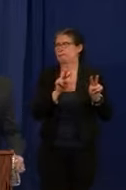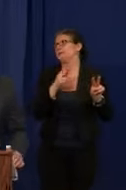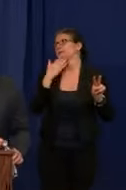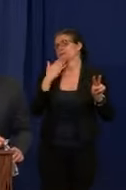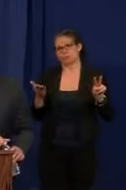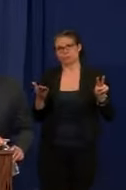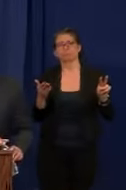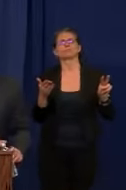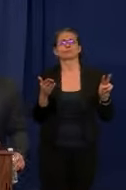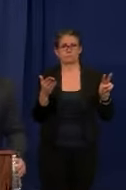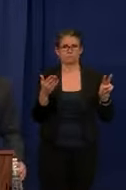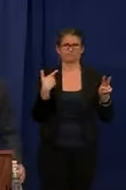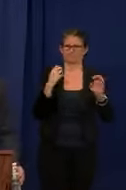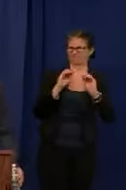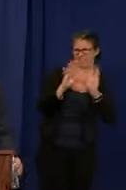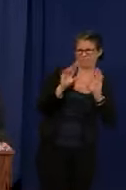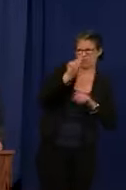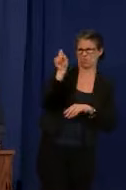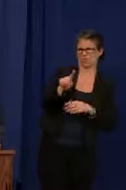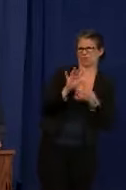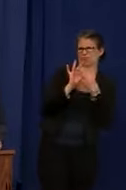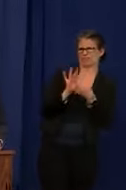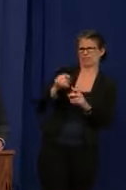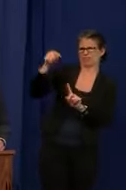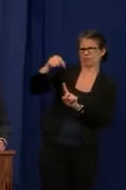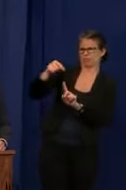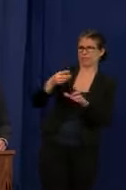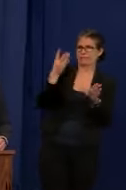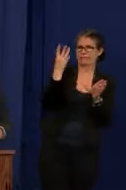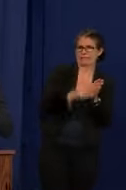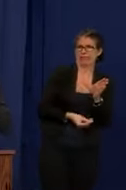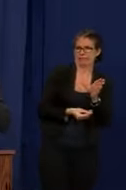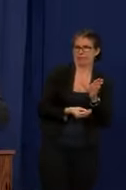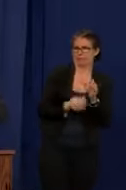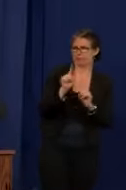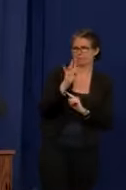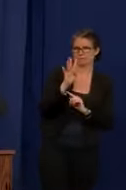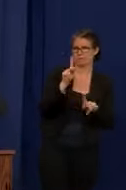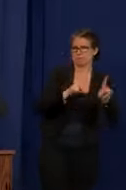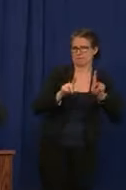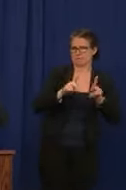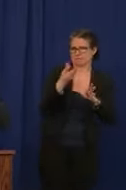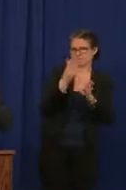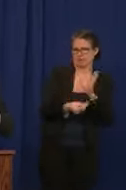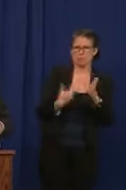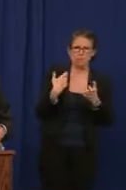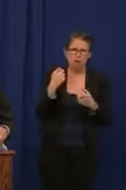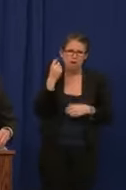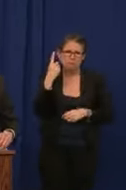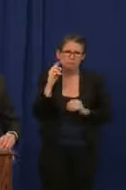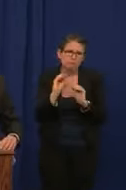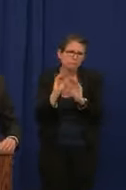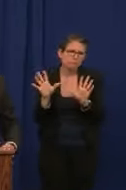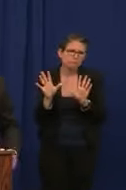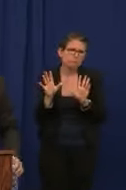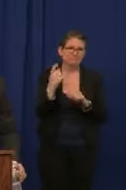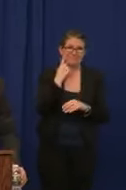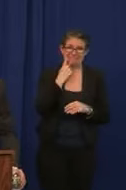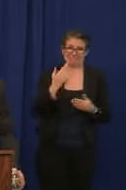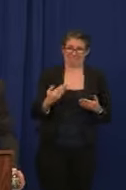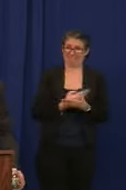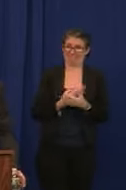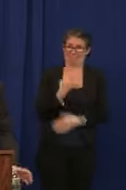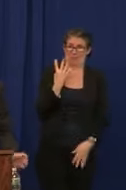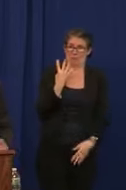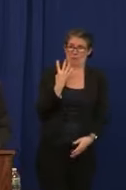question about the deaths. Can you just make sure I understand the new deaths that happened at, can you break down the